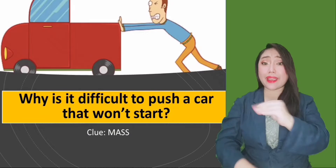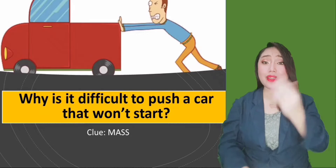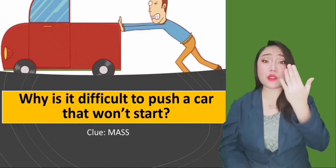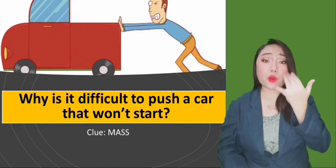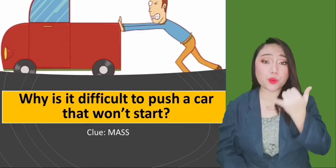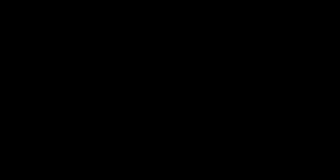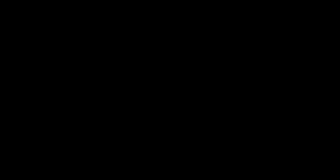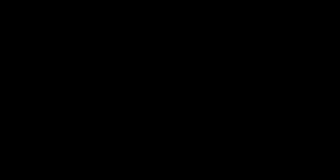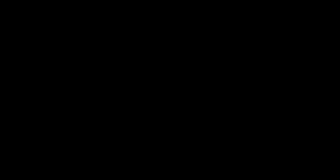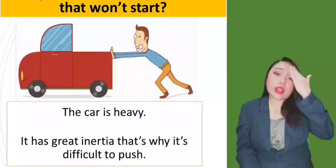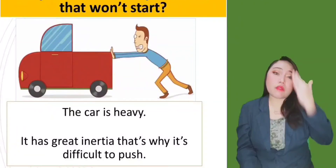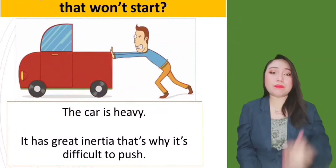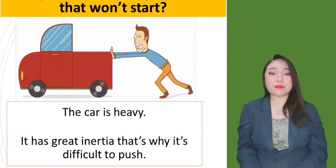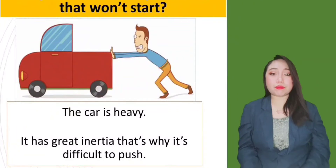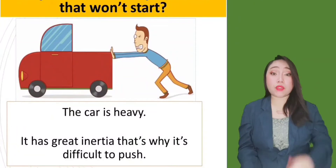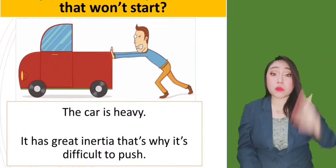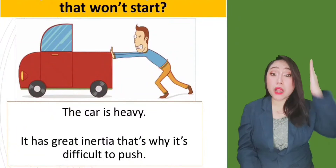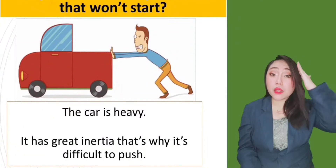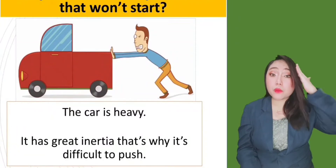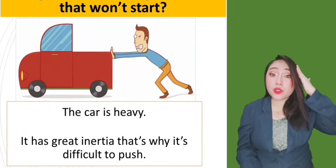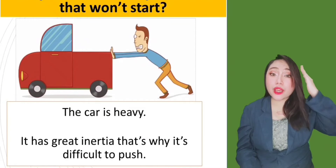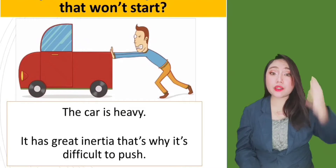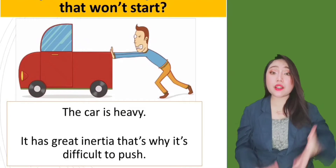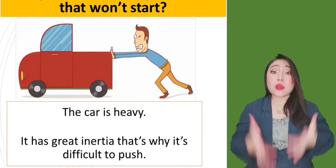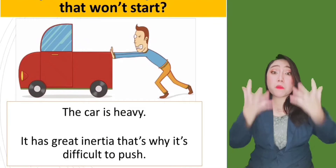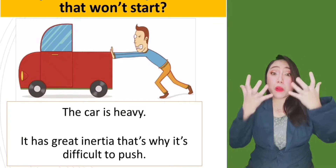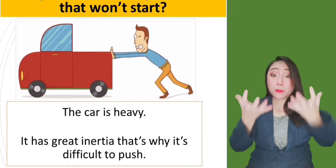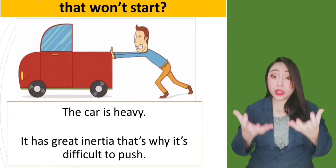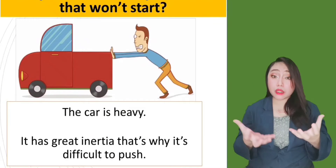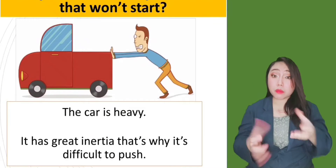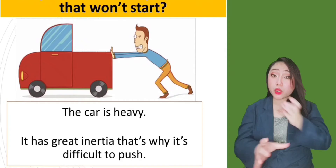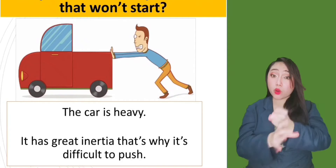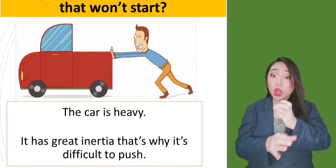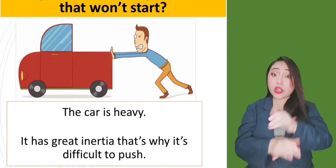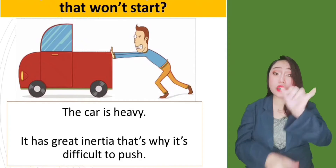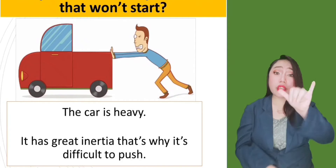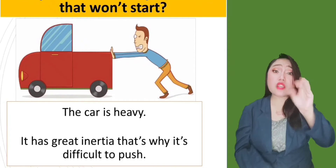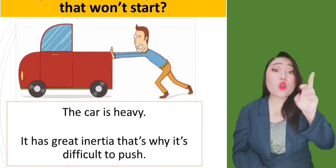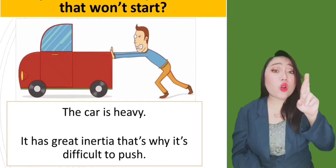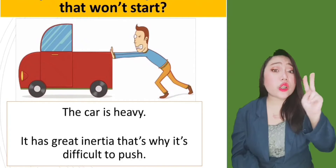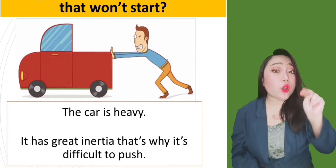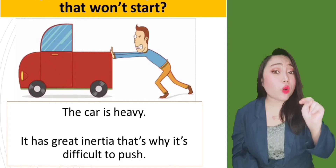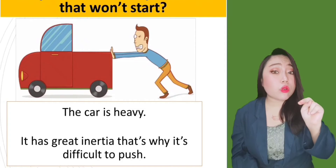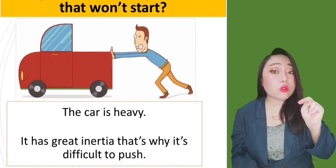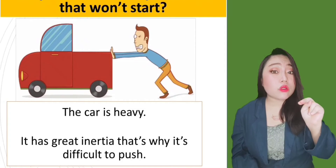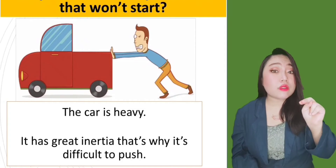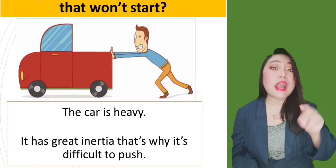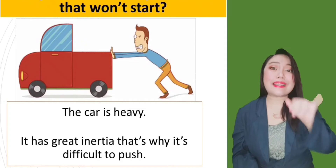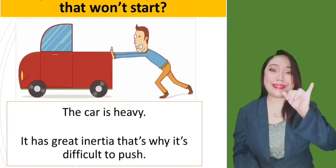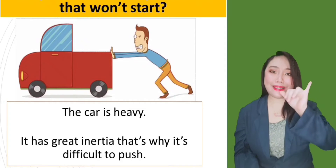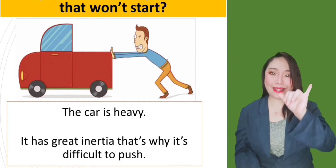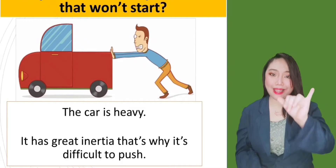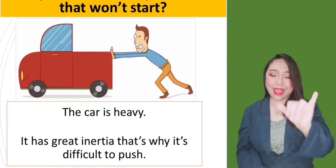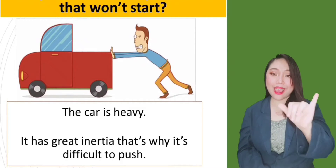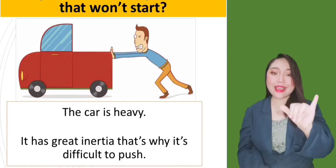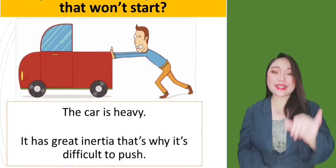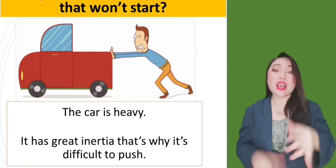why is it difficult to push a car that won't start? You should know that the car is